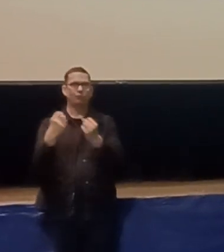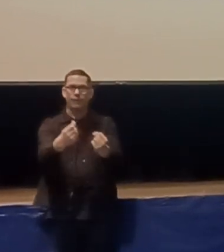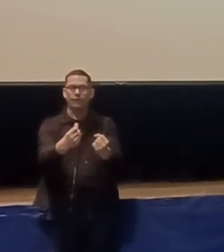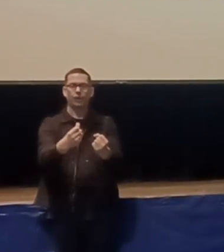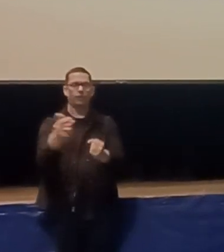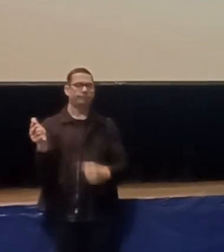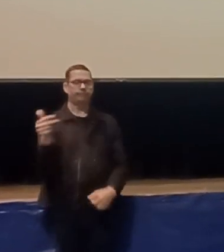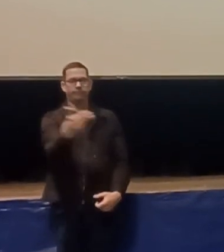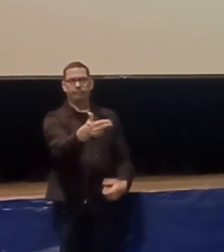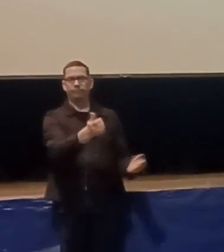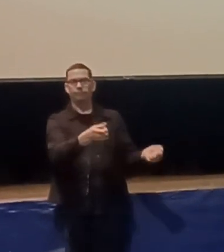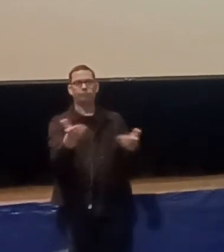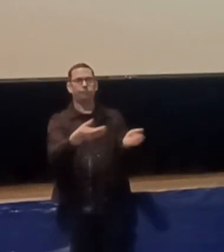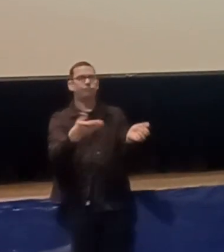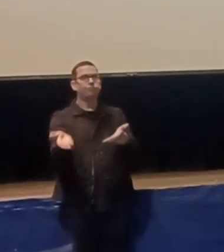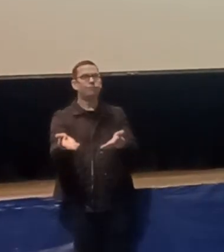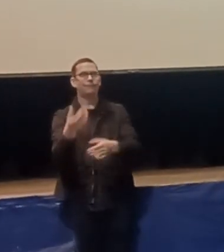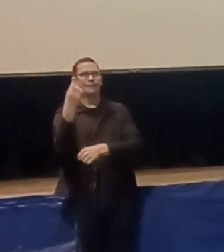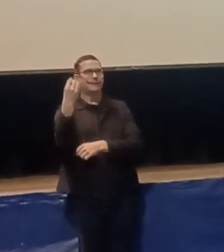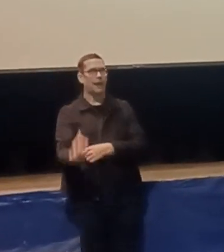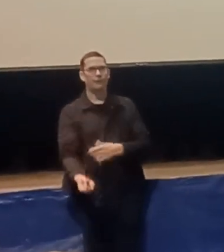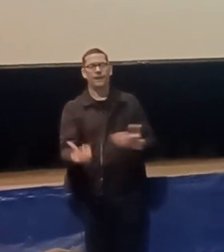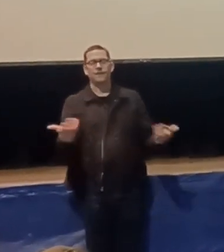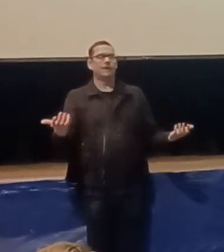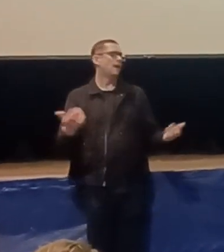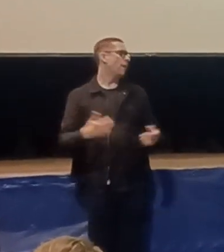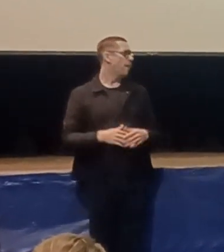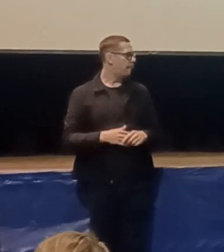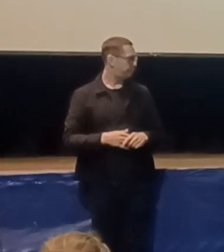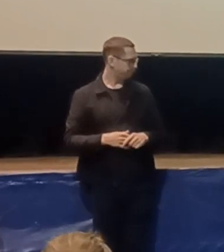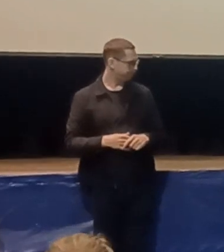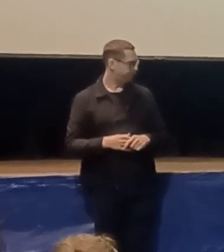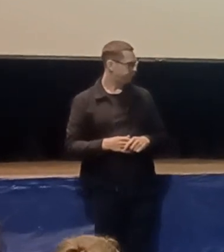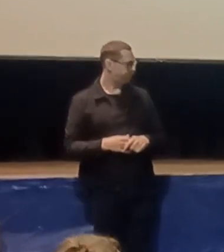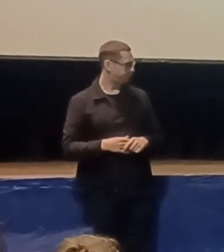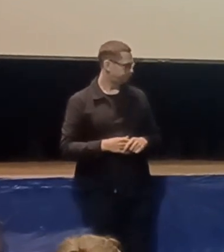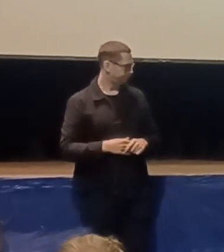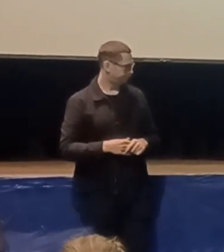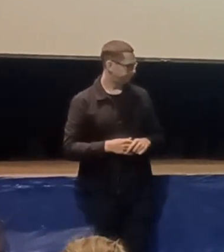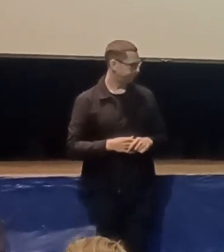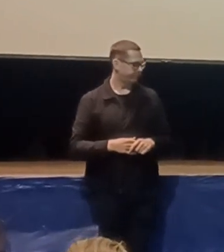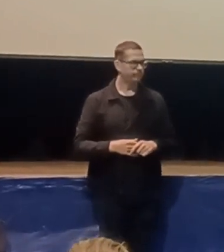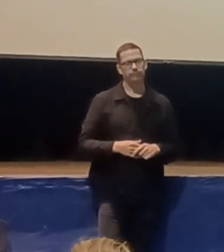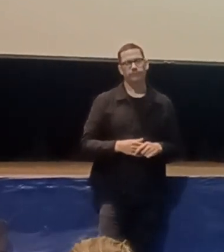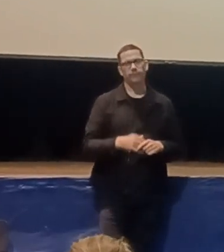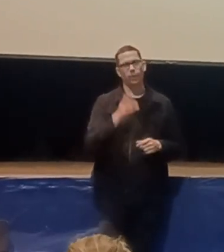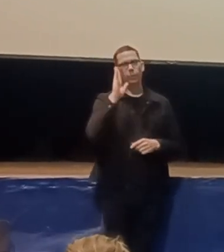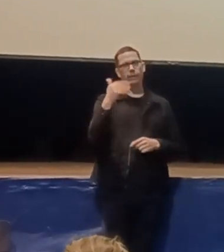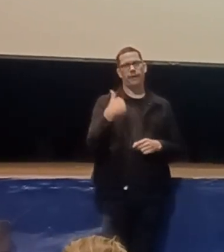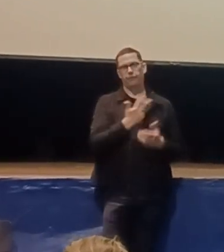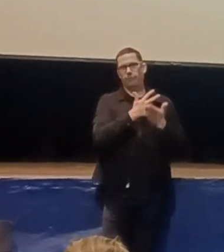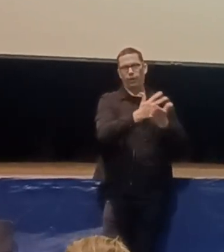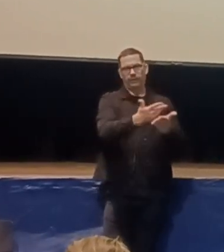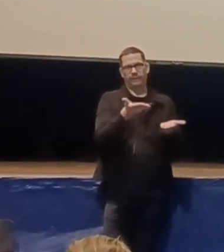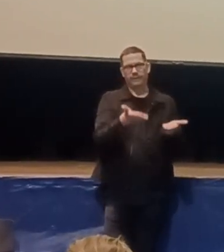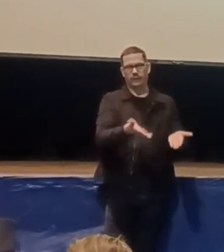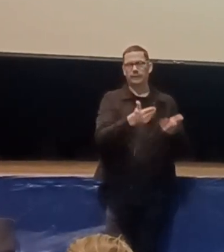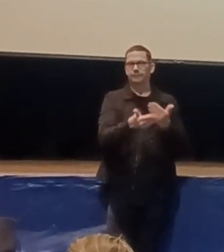up their groceries on Saturday. So it's not, as if there was gonna be parking anyway, and I think that's what the ULI group